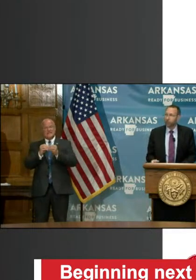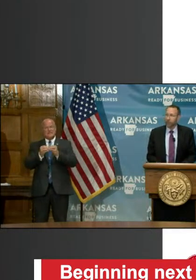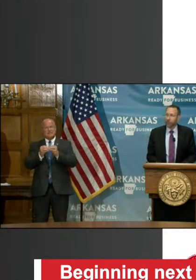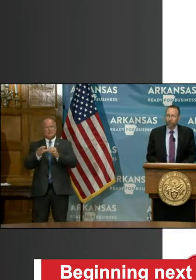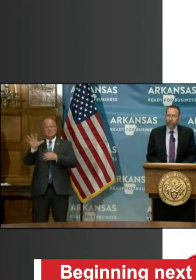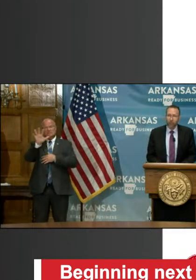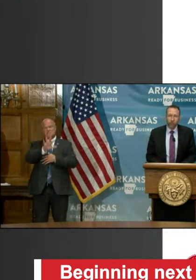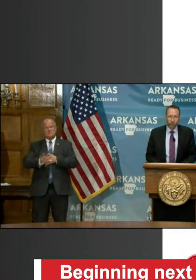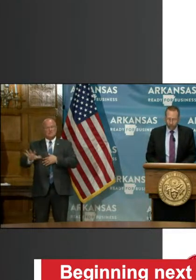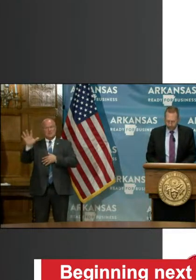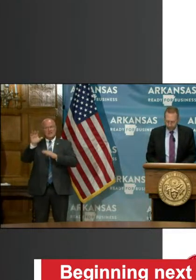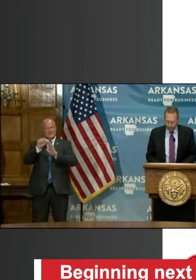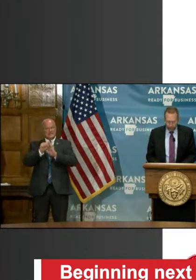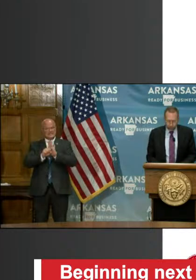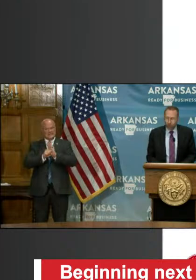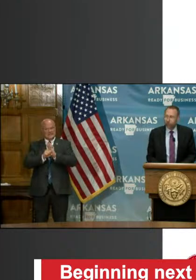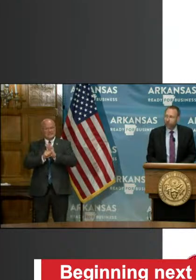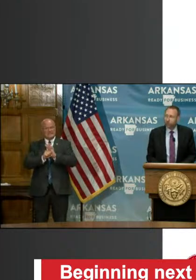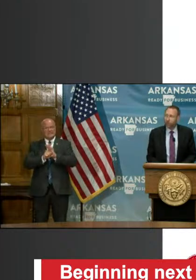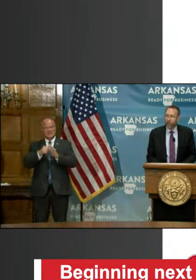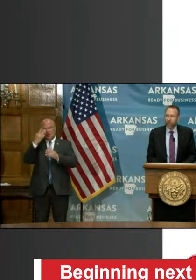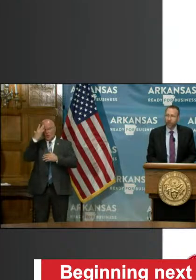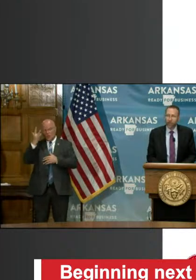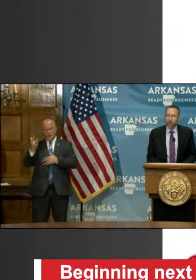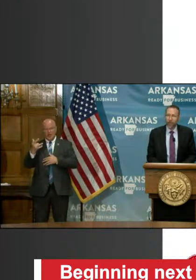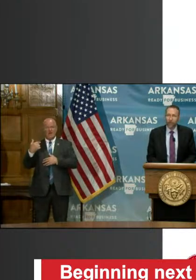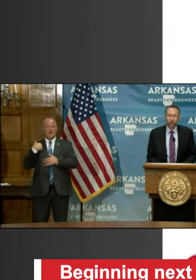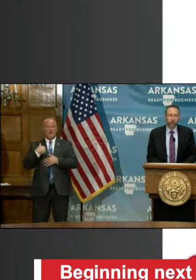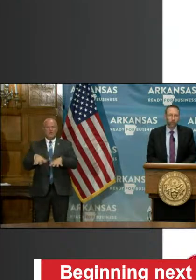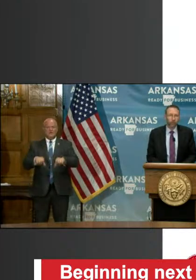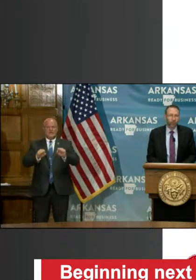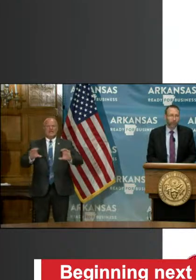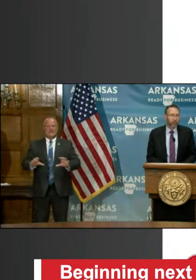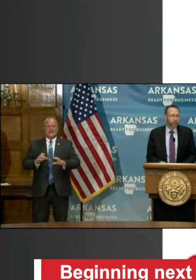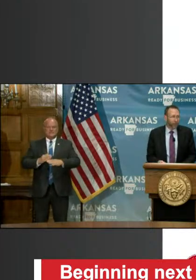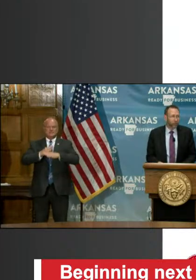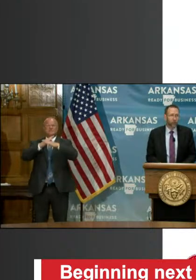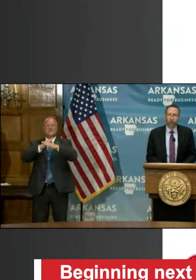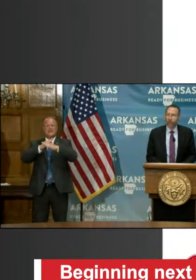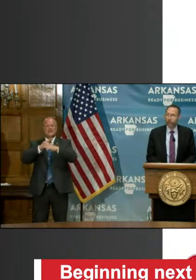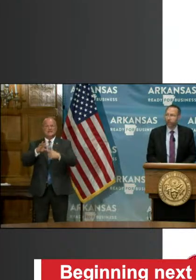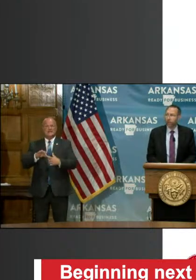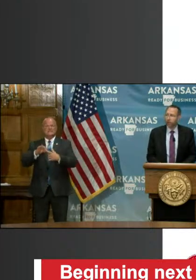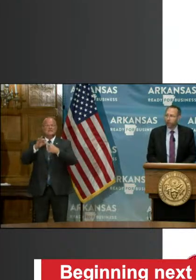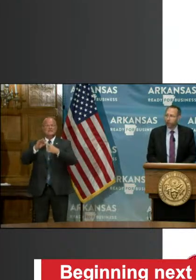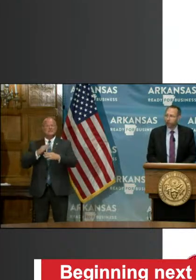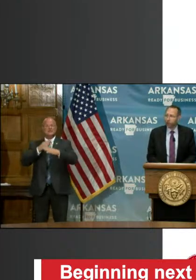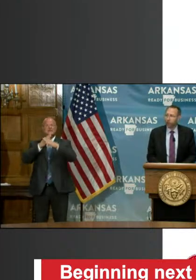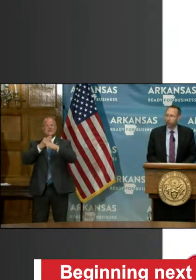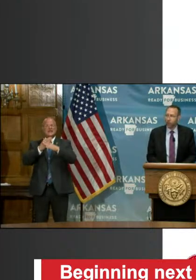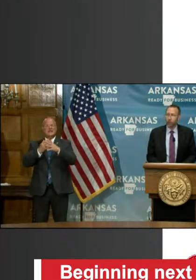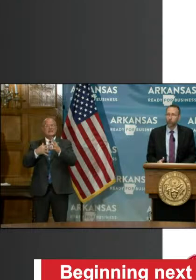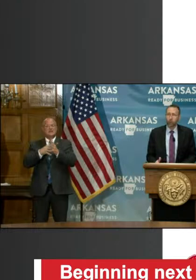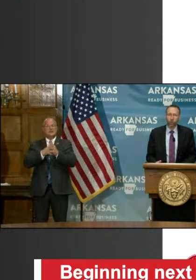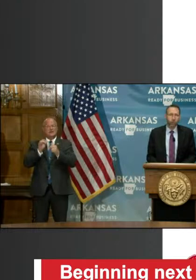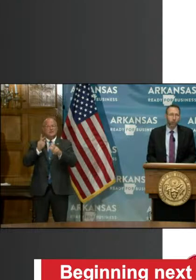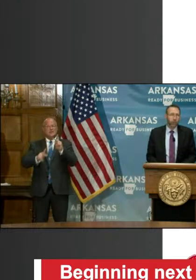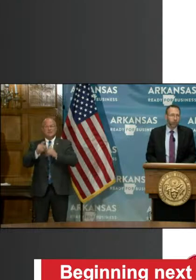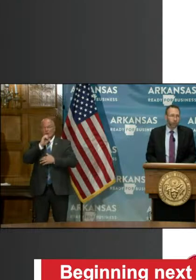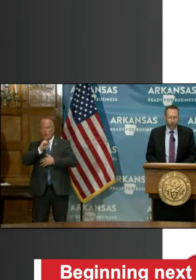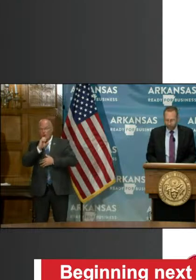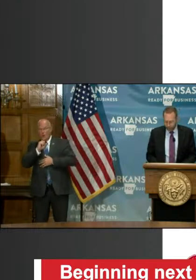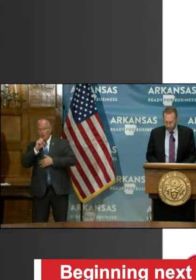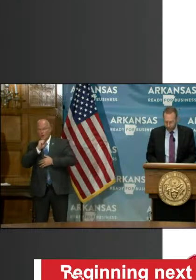deaths per population in the country is because we've taken action to protect, especially protect the most vulnerable, those who are